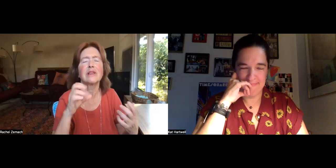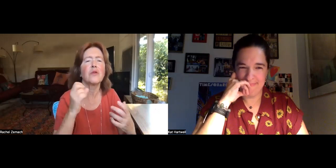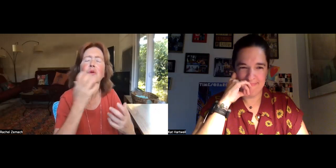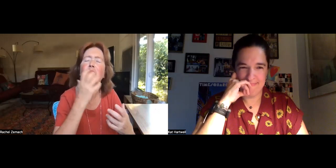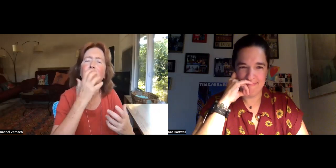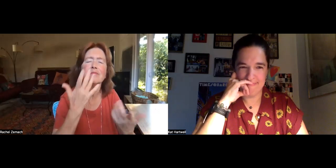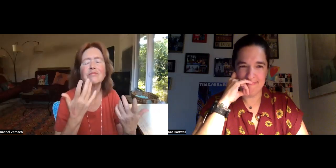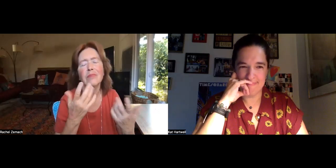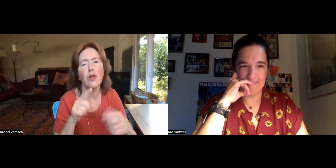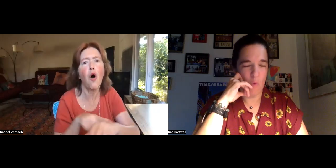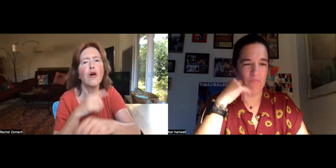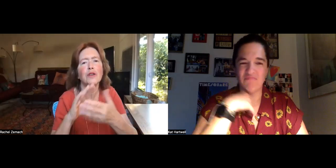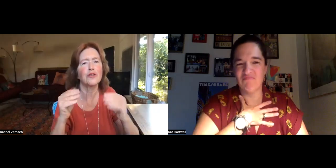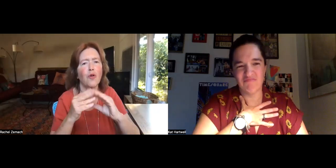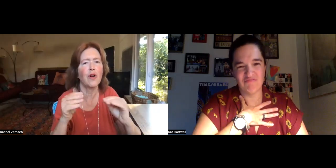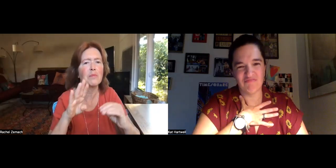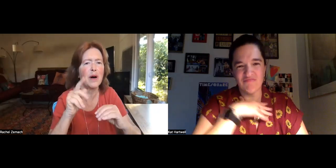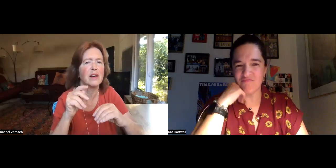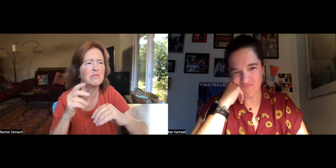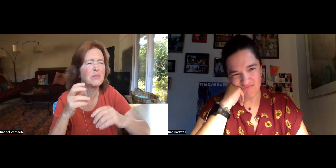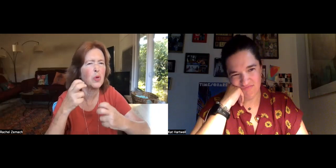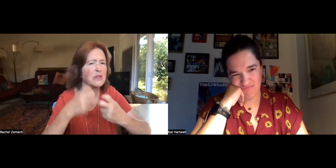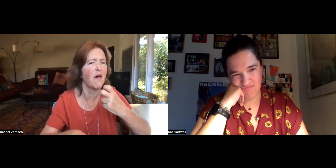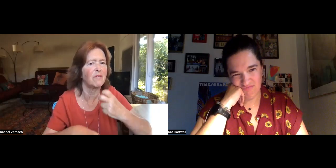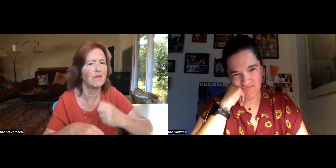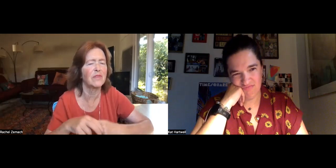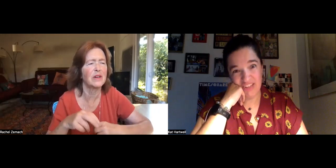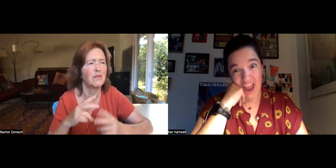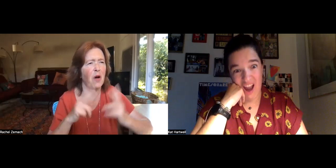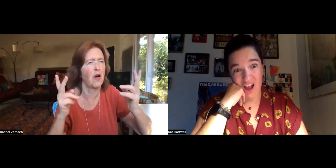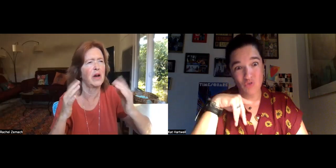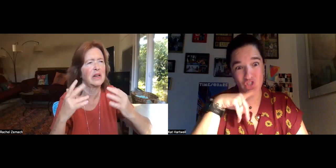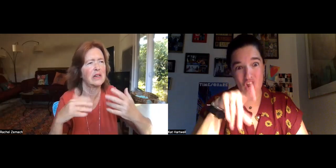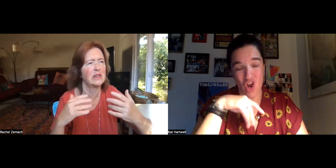So, oh, the door, but, oh. Yeah, sure.